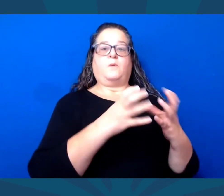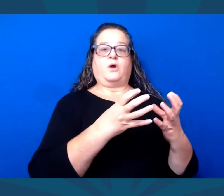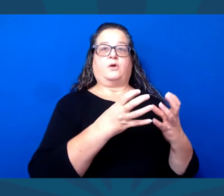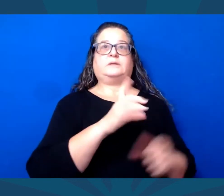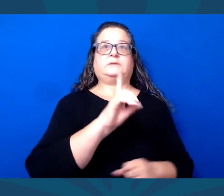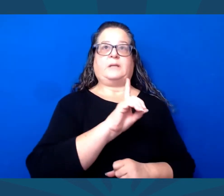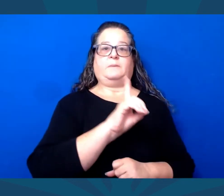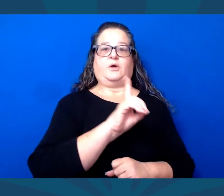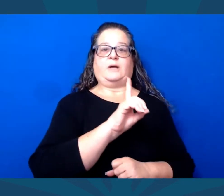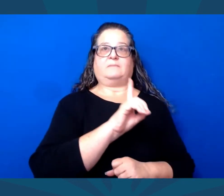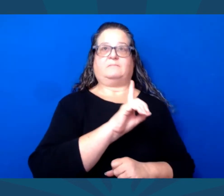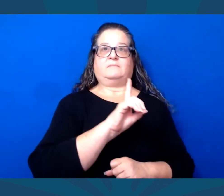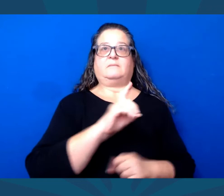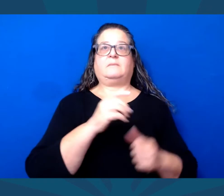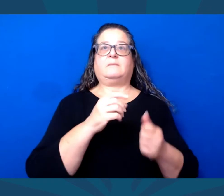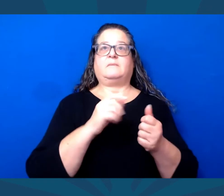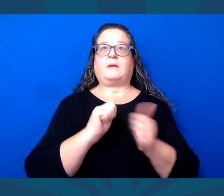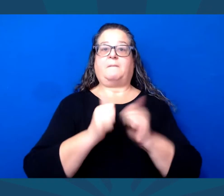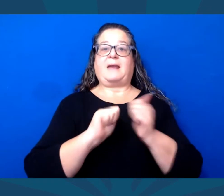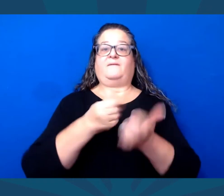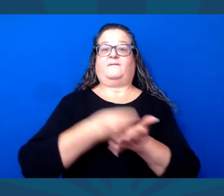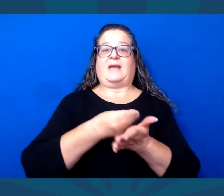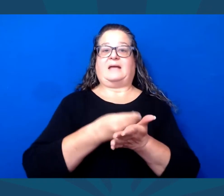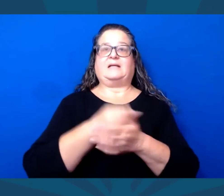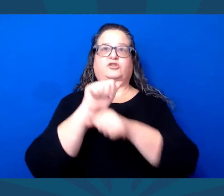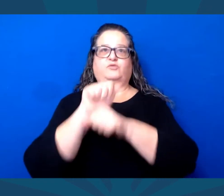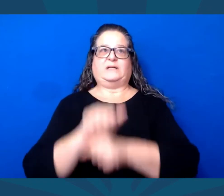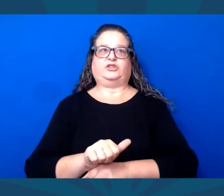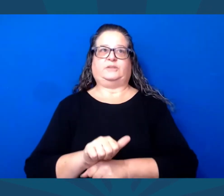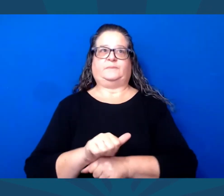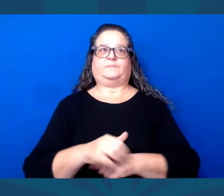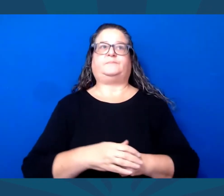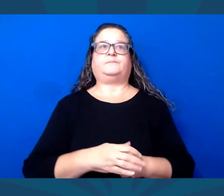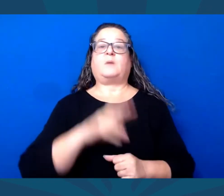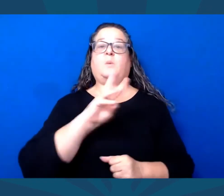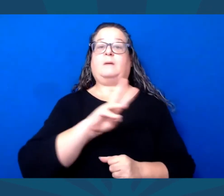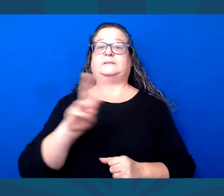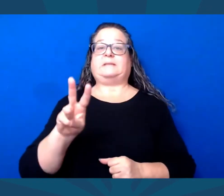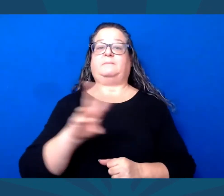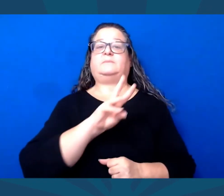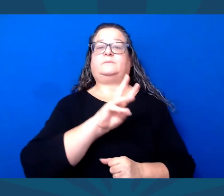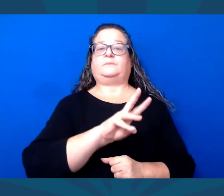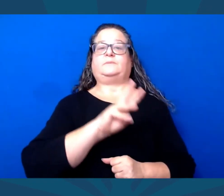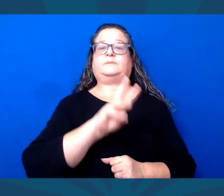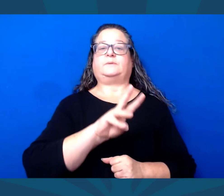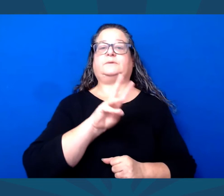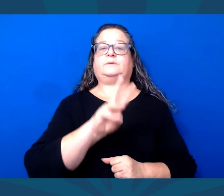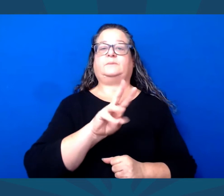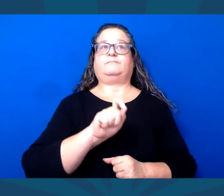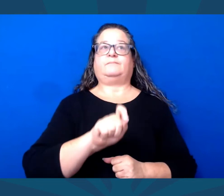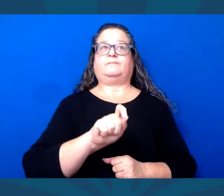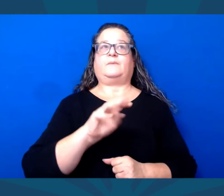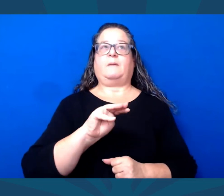Michael Butts, Party Democratic. Campaign funding, traditional.